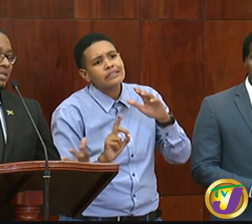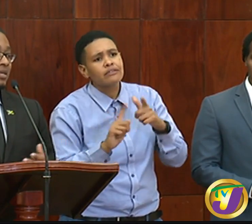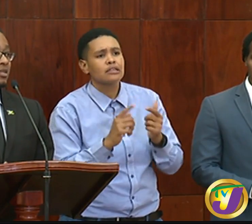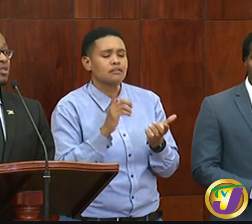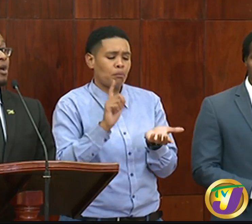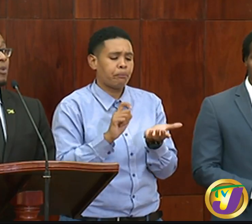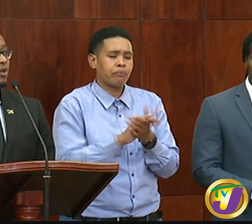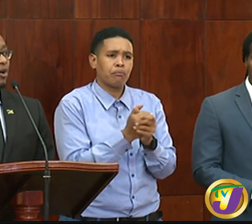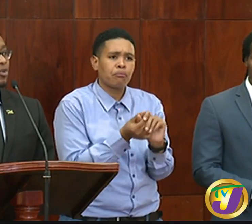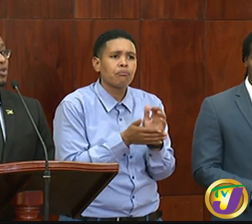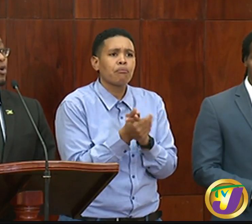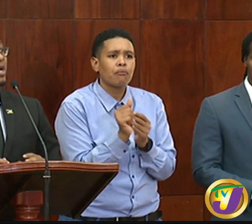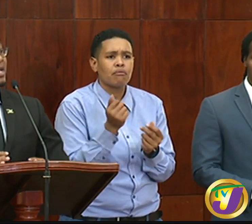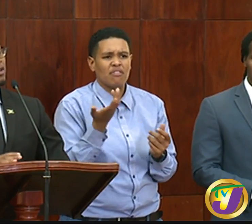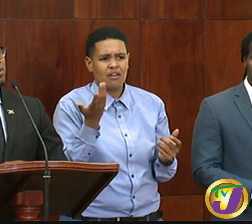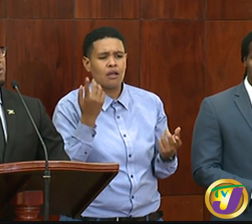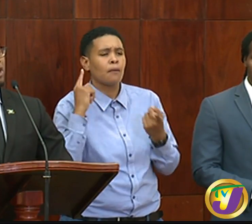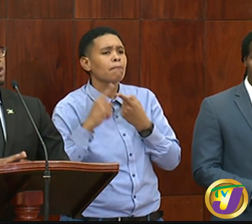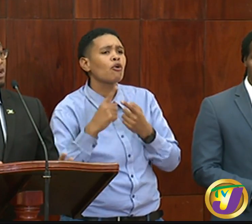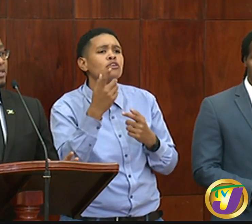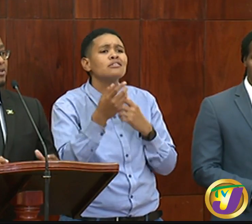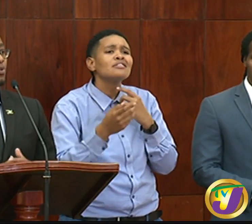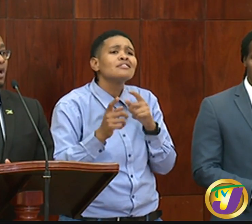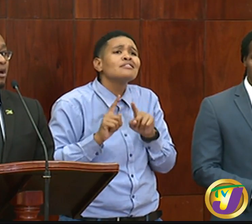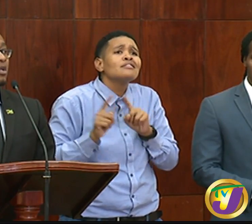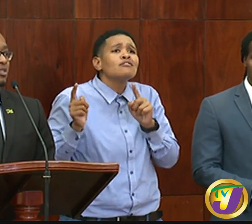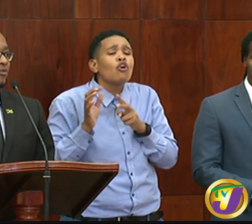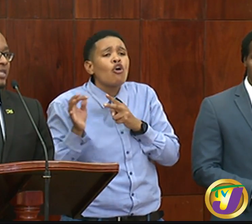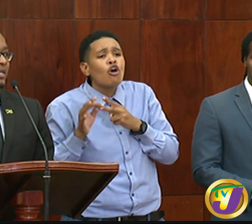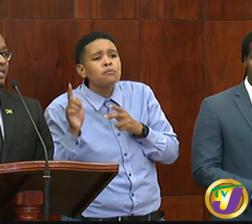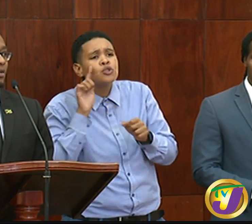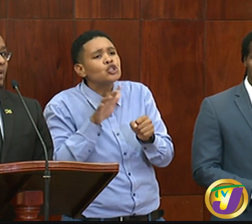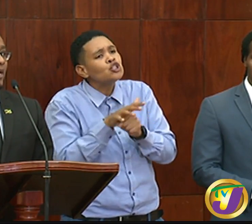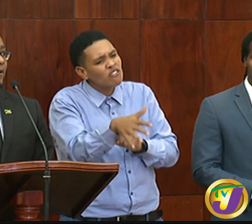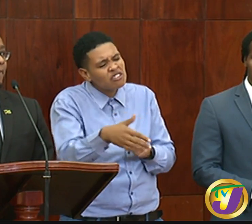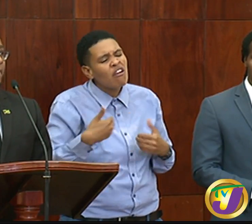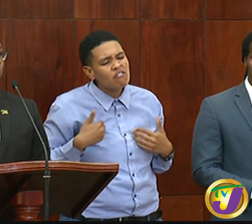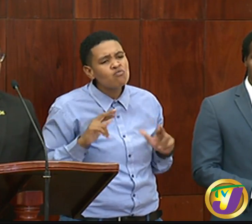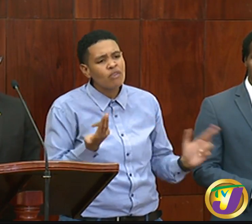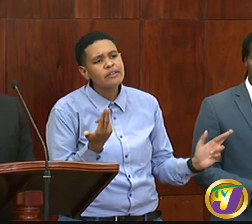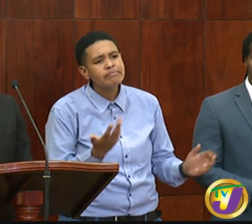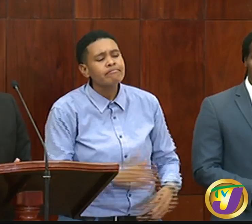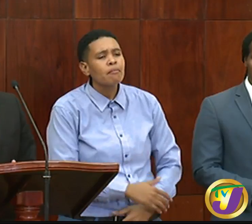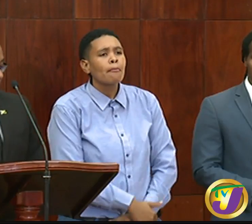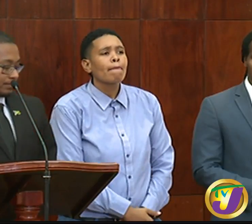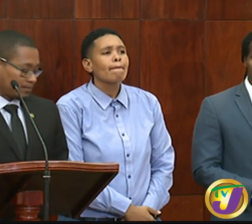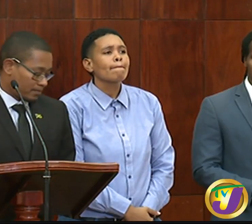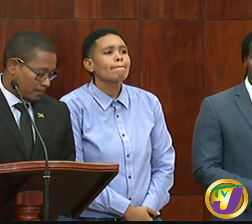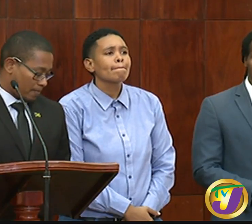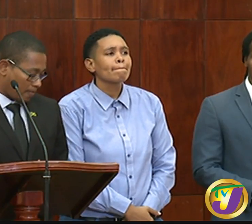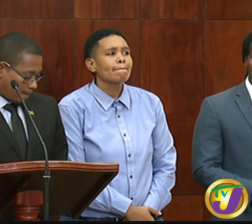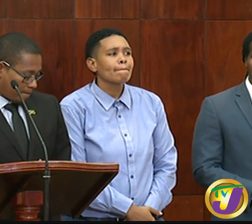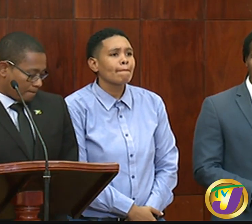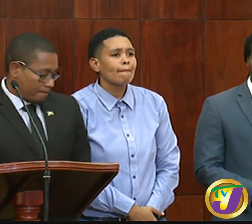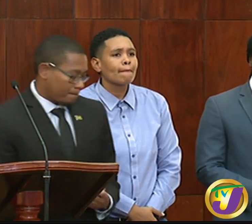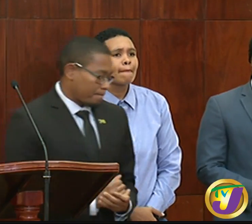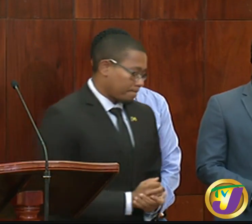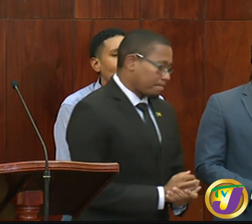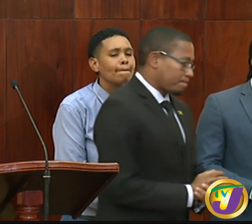hand sanitizers, but also in terms of alternatives, we're sufficiently supplied. Thank you, Minister. Our next